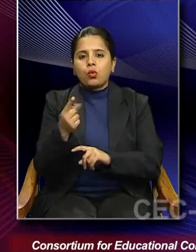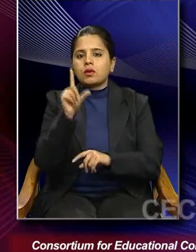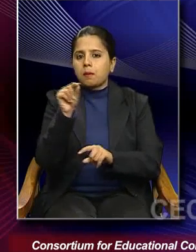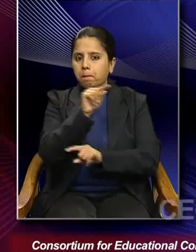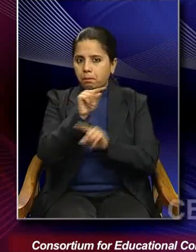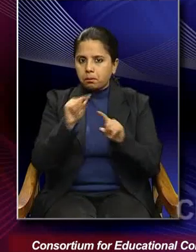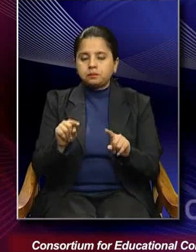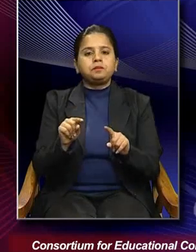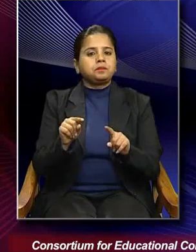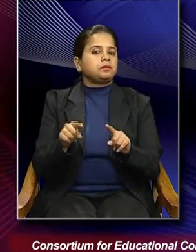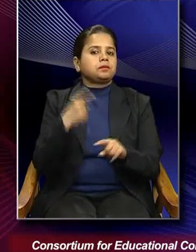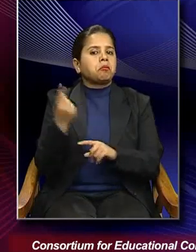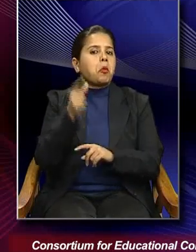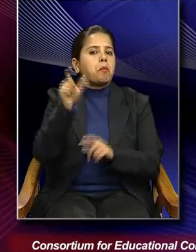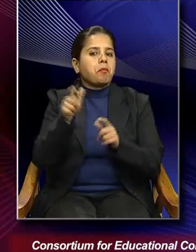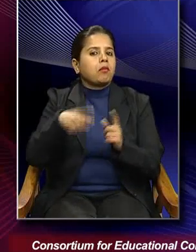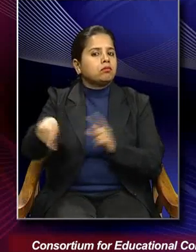10% people